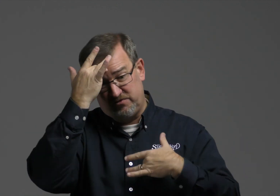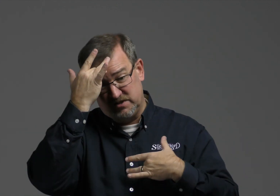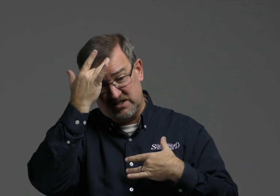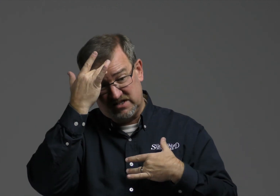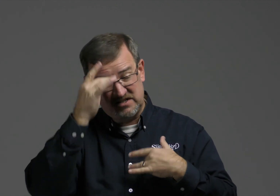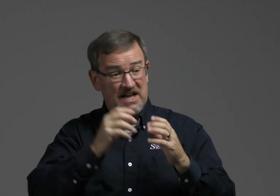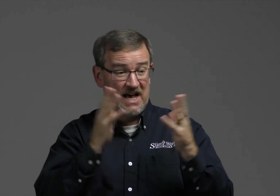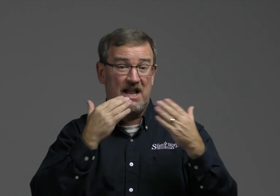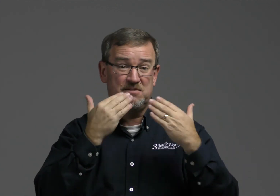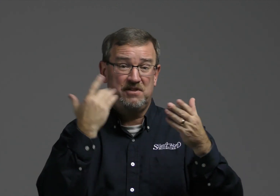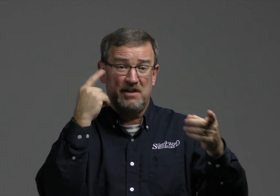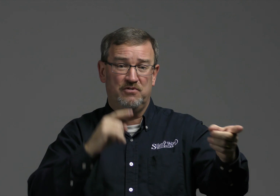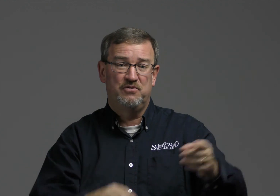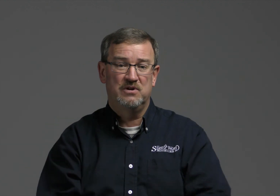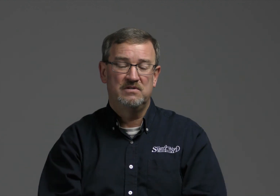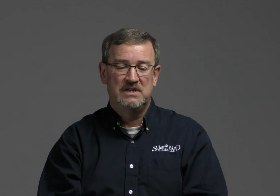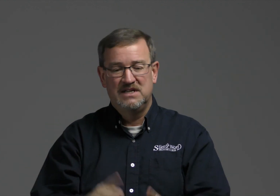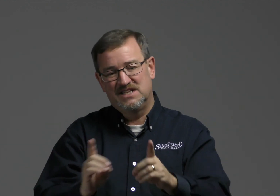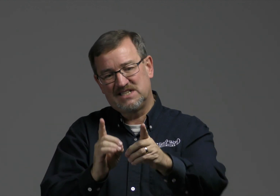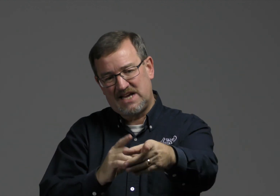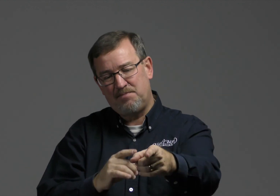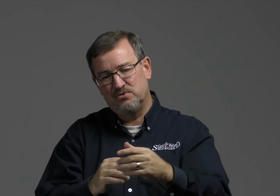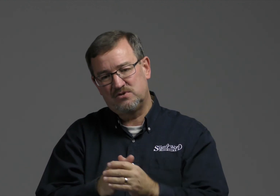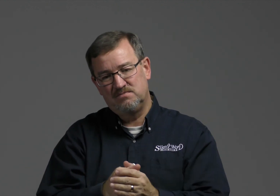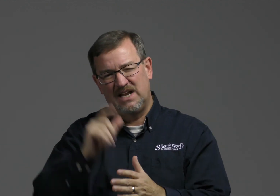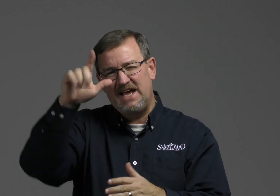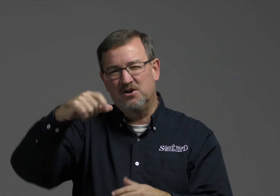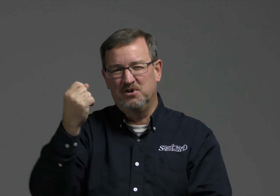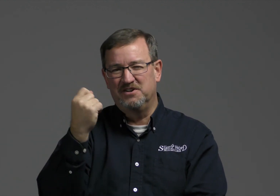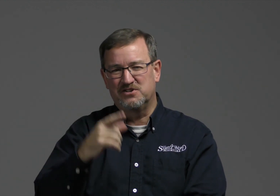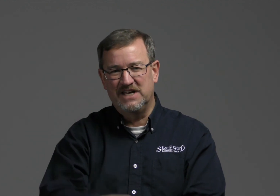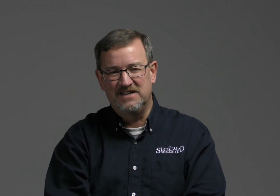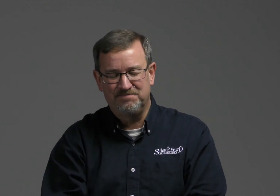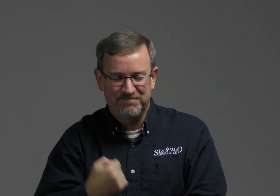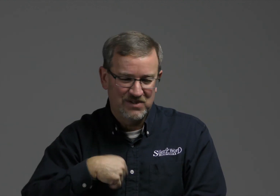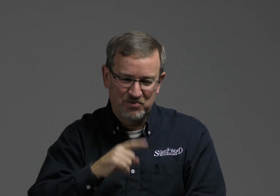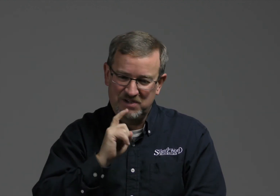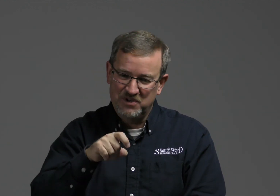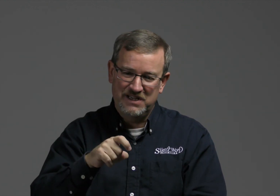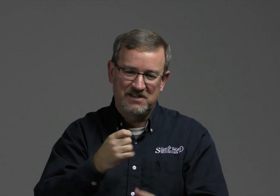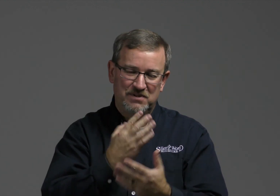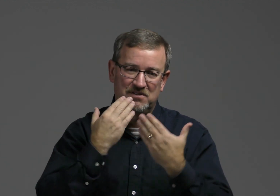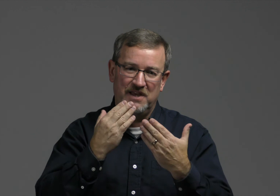from his sickness, had a lot to be thankful for. The disciples later would understand we need to be